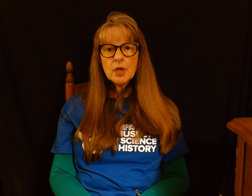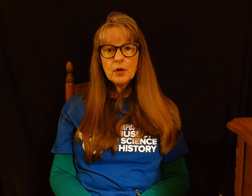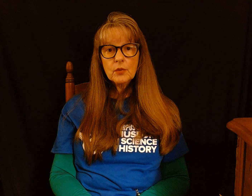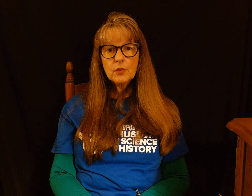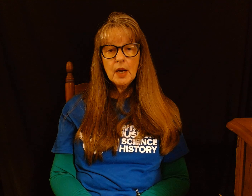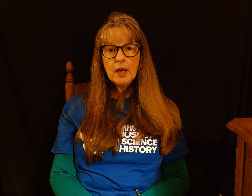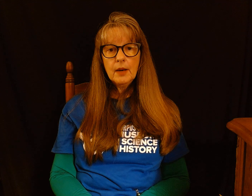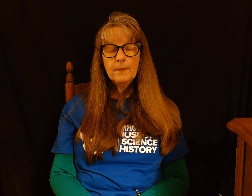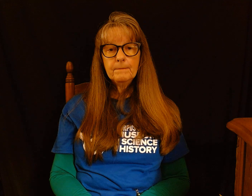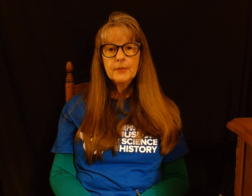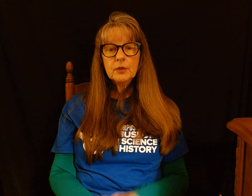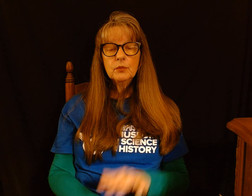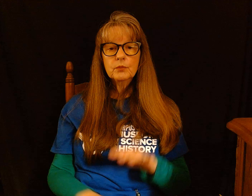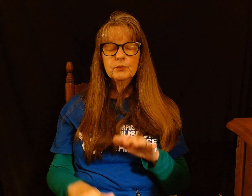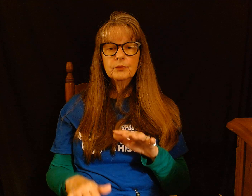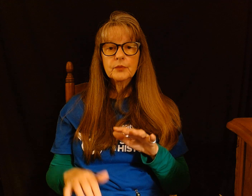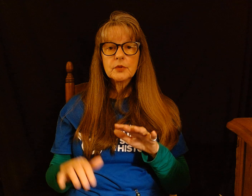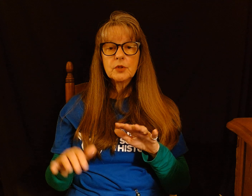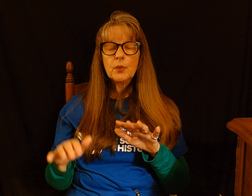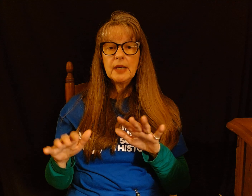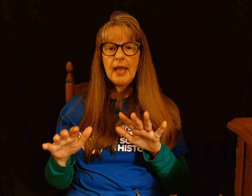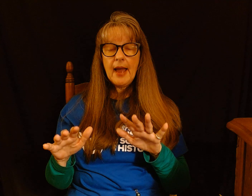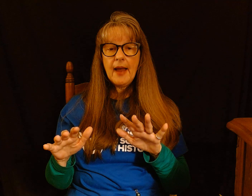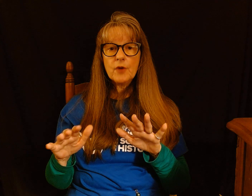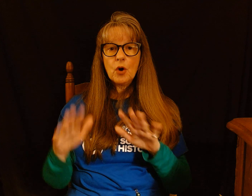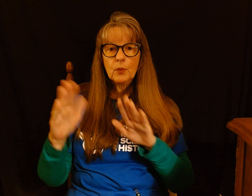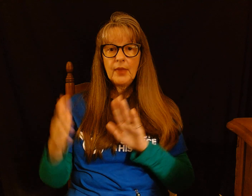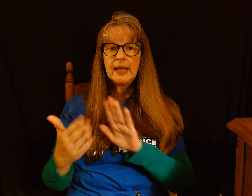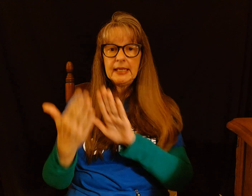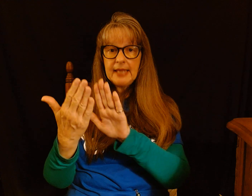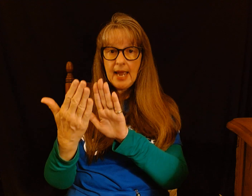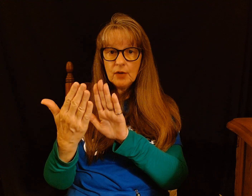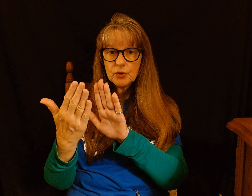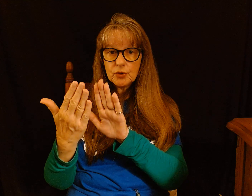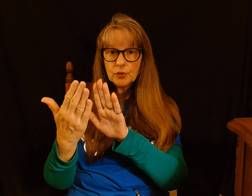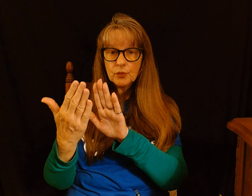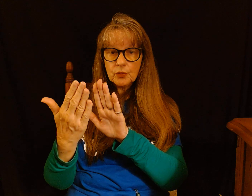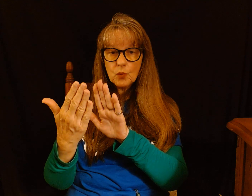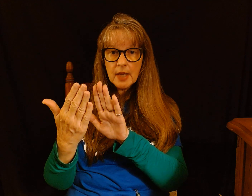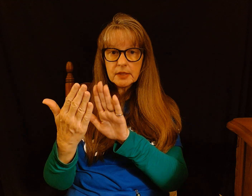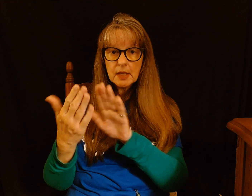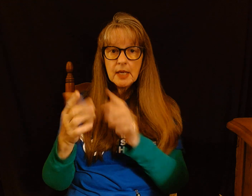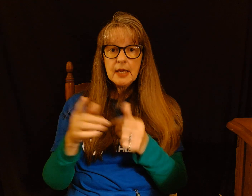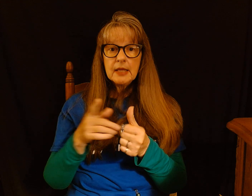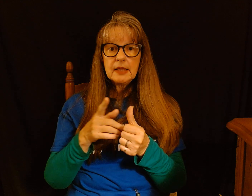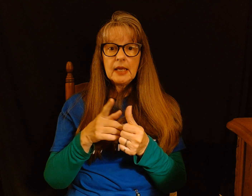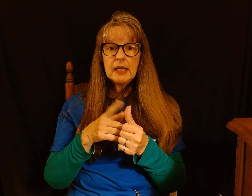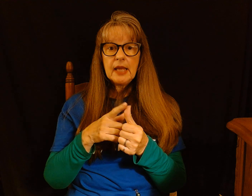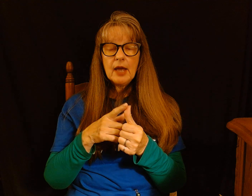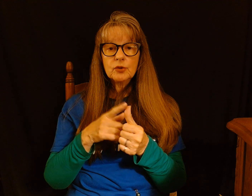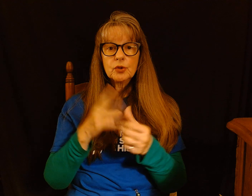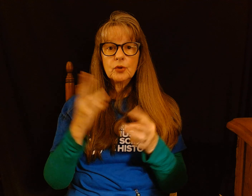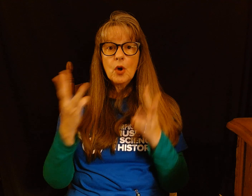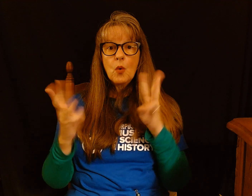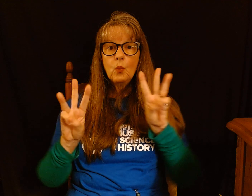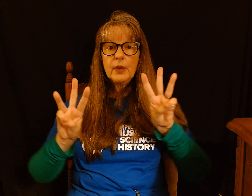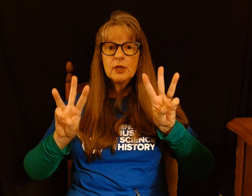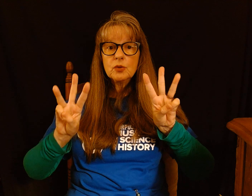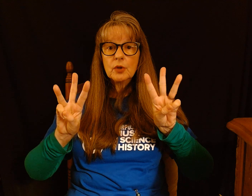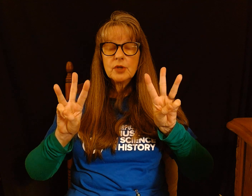So, so we can have they encountered what? They encountered, we can do our W's